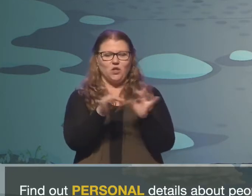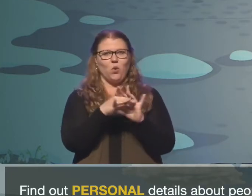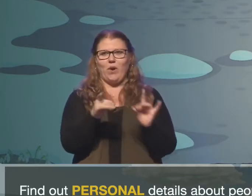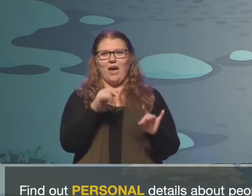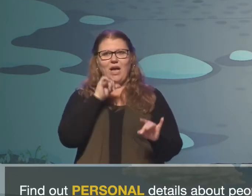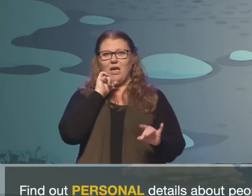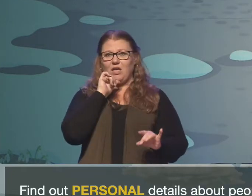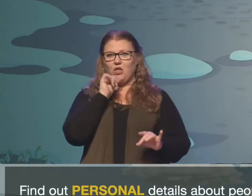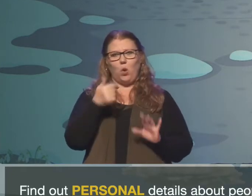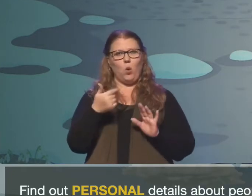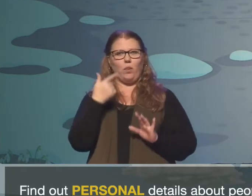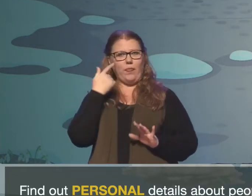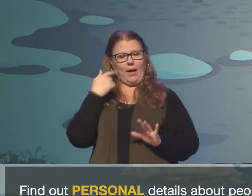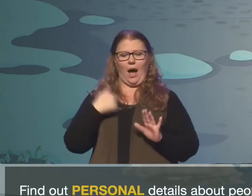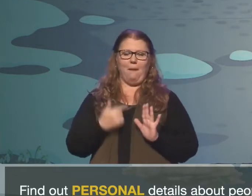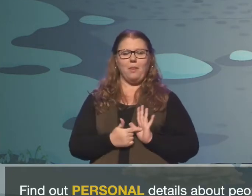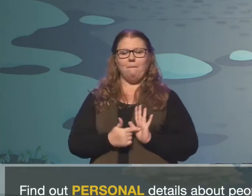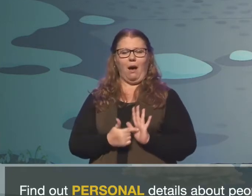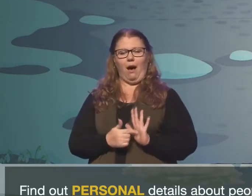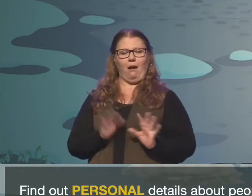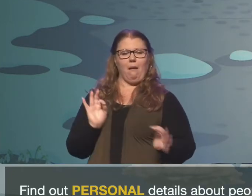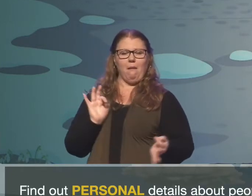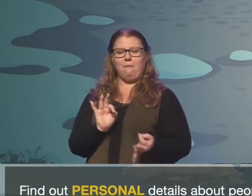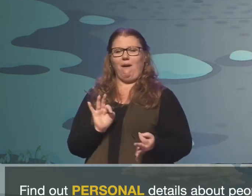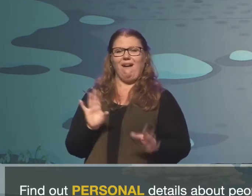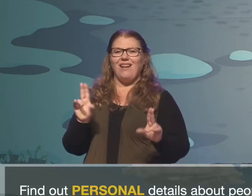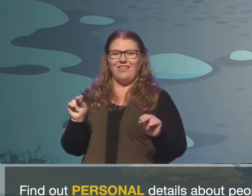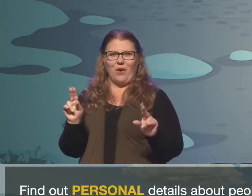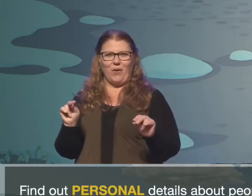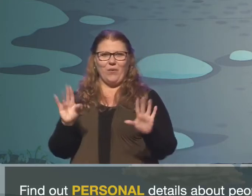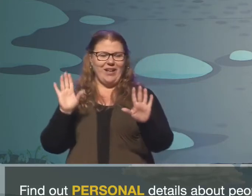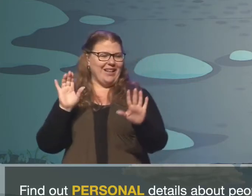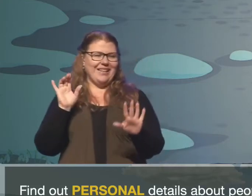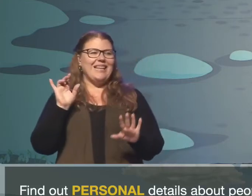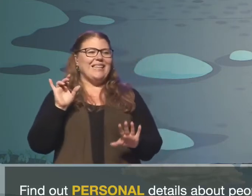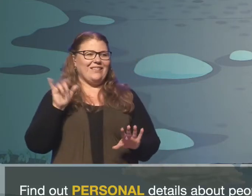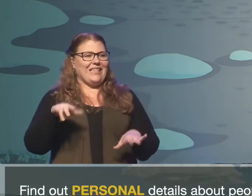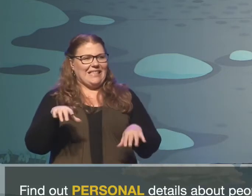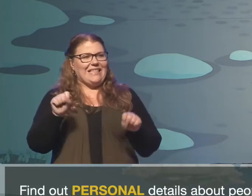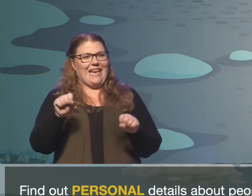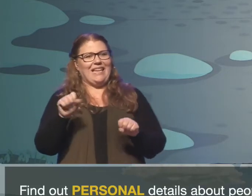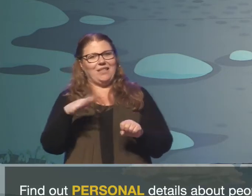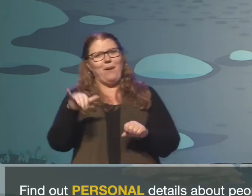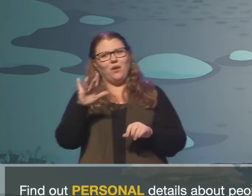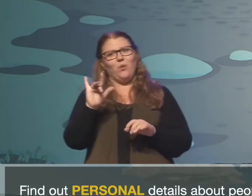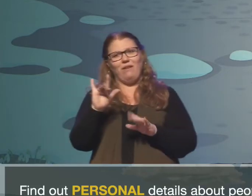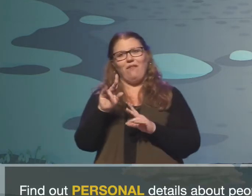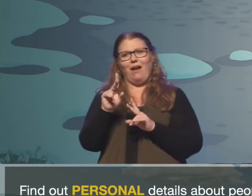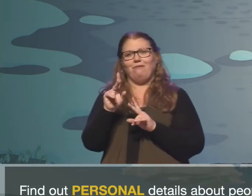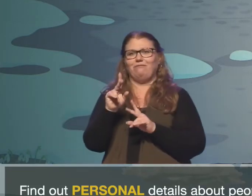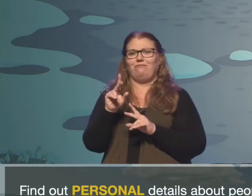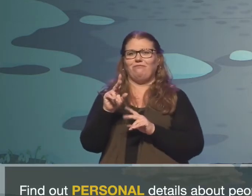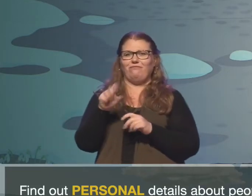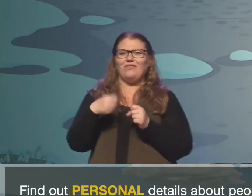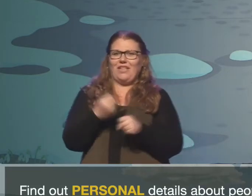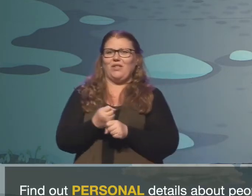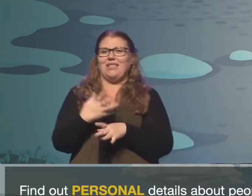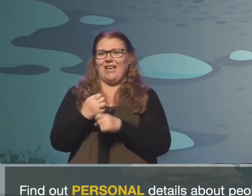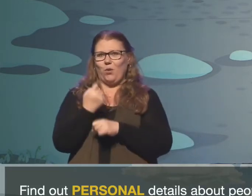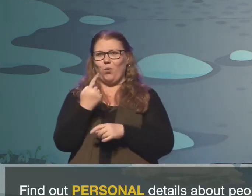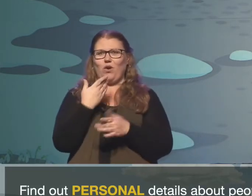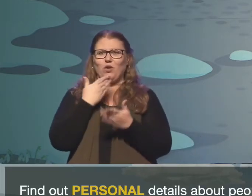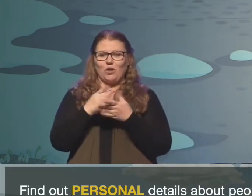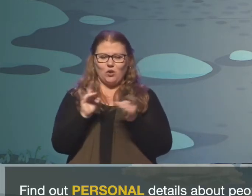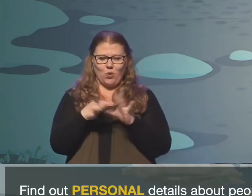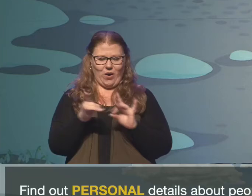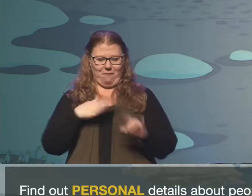not present me as some model, okay? That's just, like I said, it takes about 25 years to get one good story out of my life